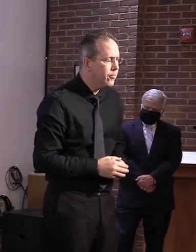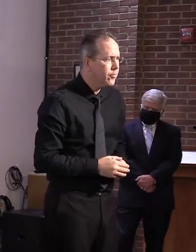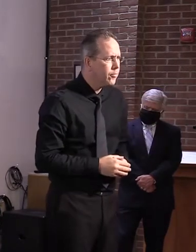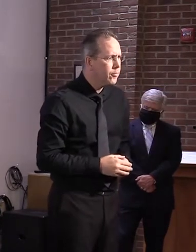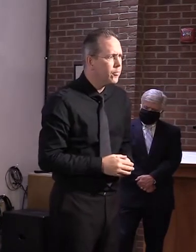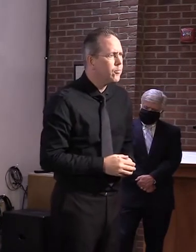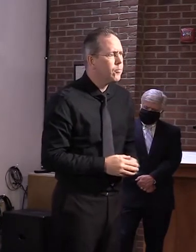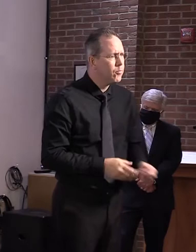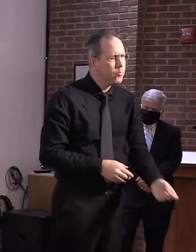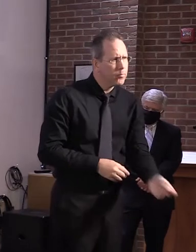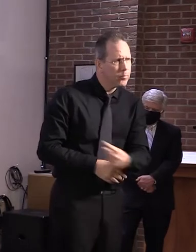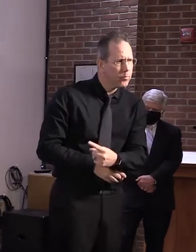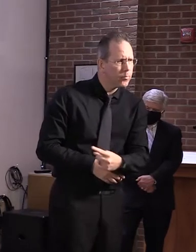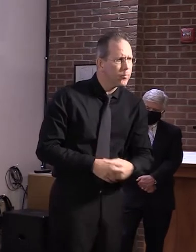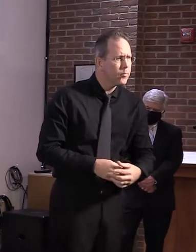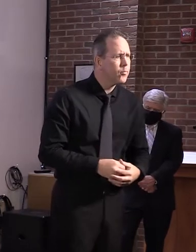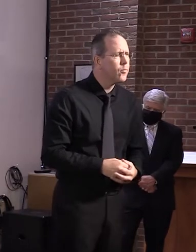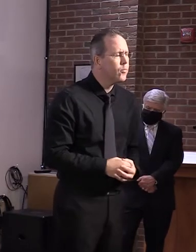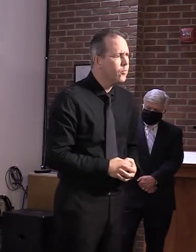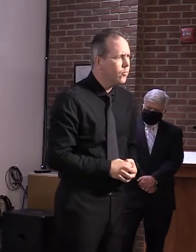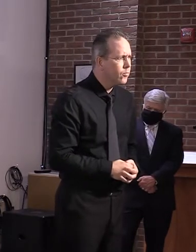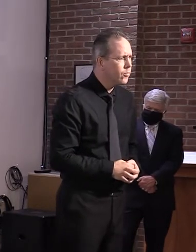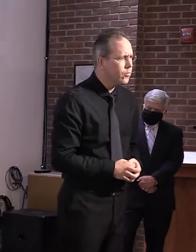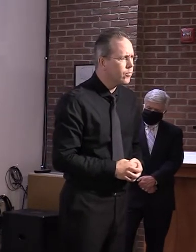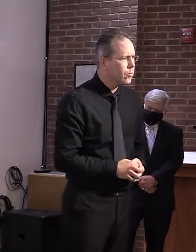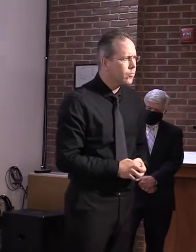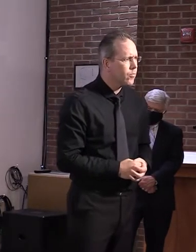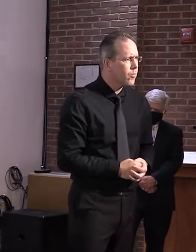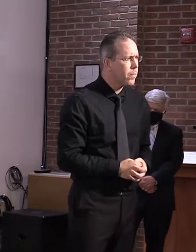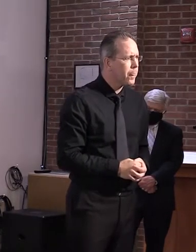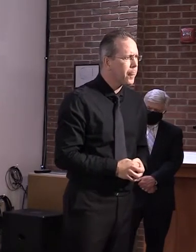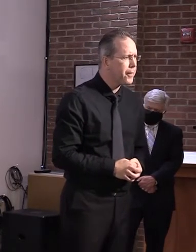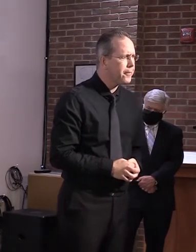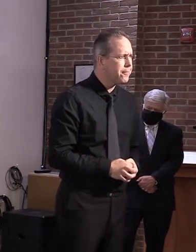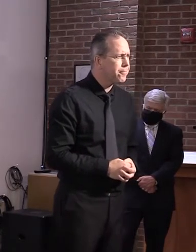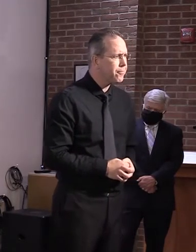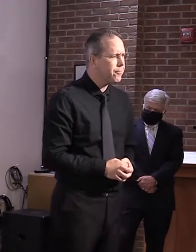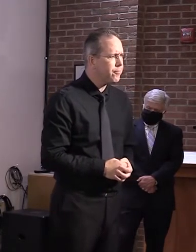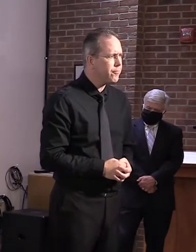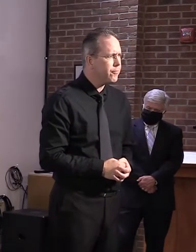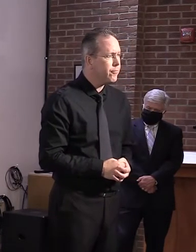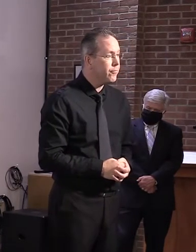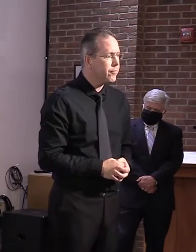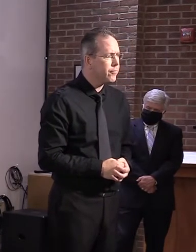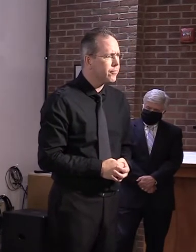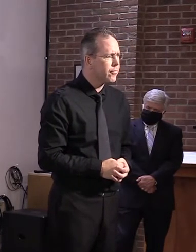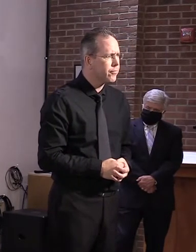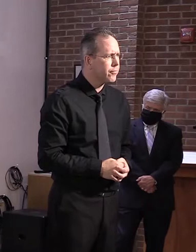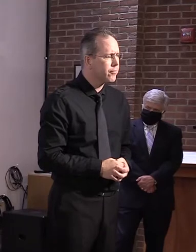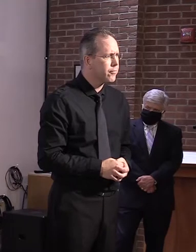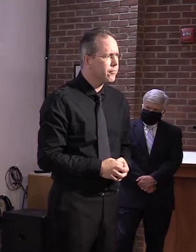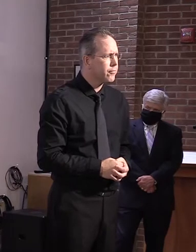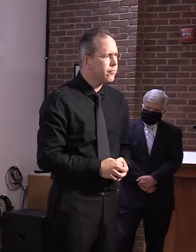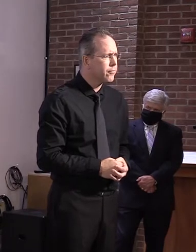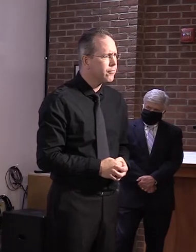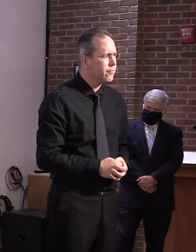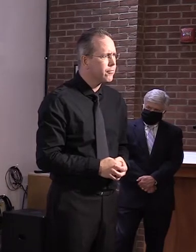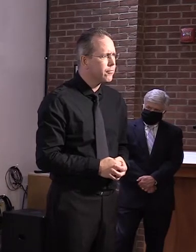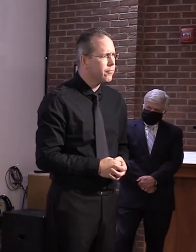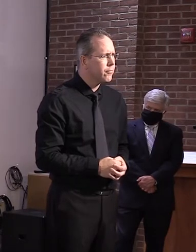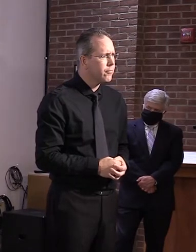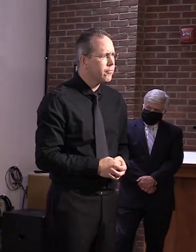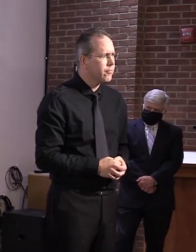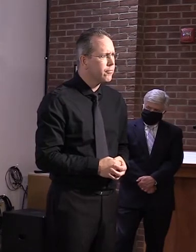know, God forbid, die, did these contracts change the equation in terms of the administration's liability for